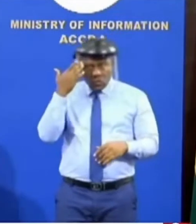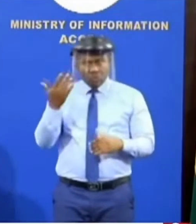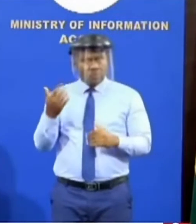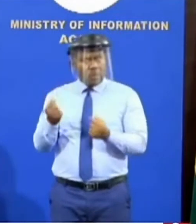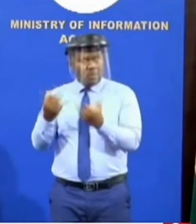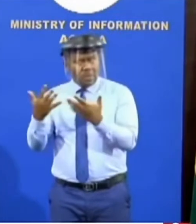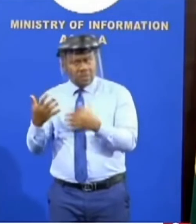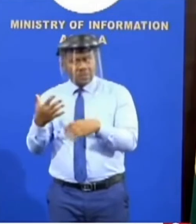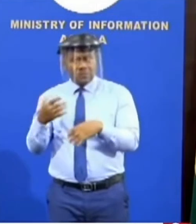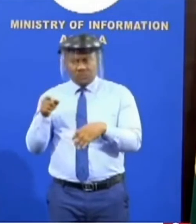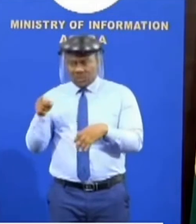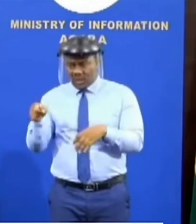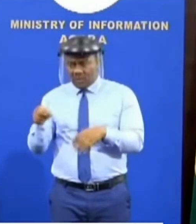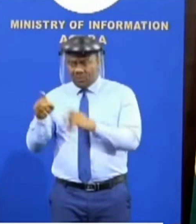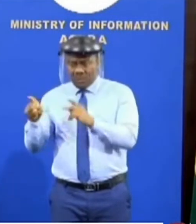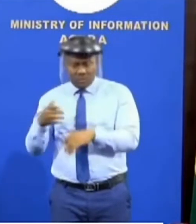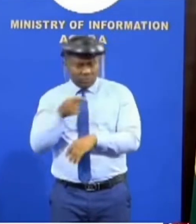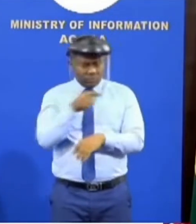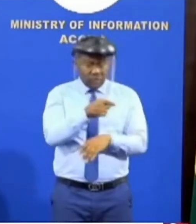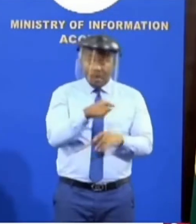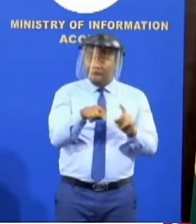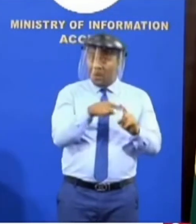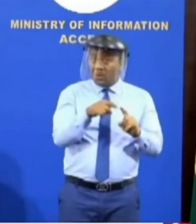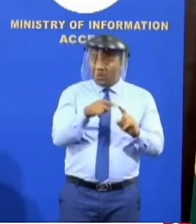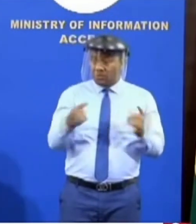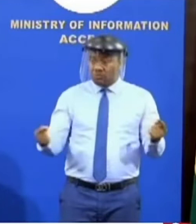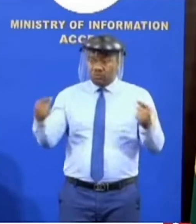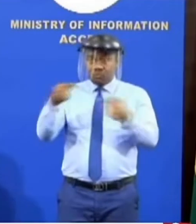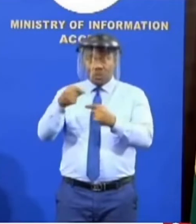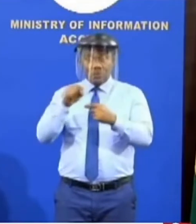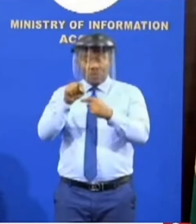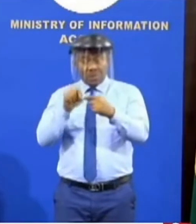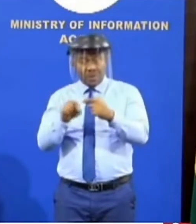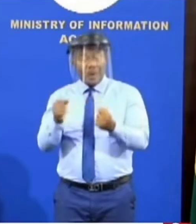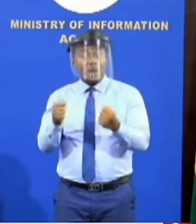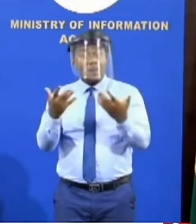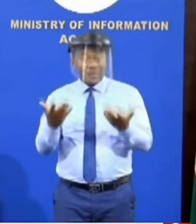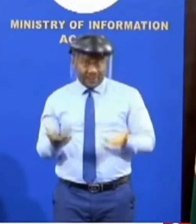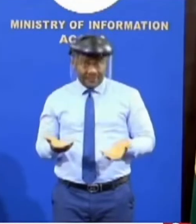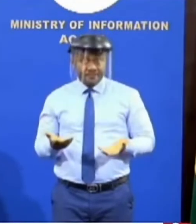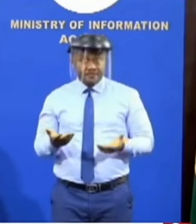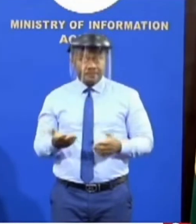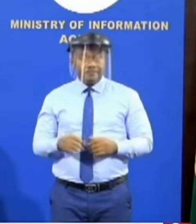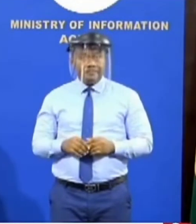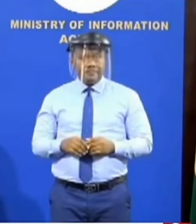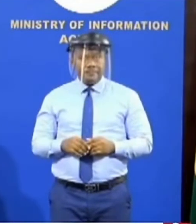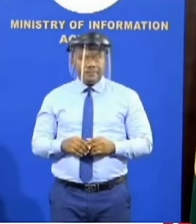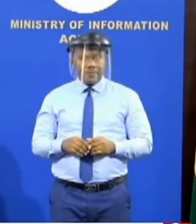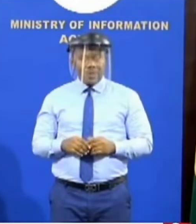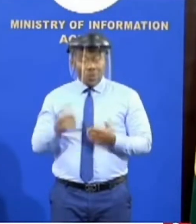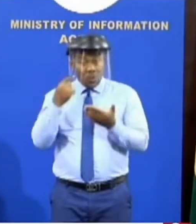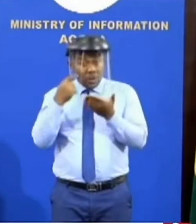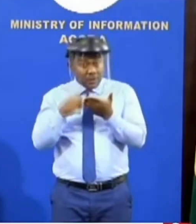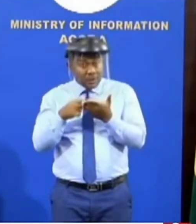of cases per day as we move on. You can see that as at towards the end of June, there